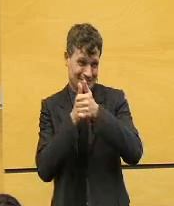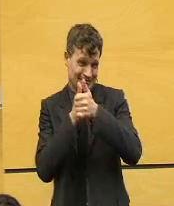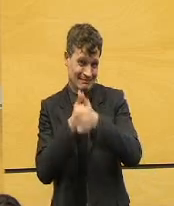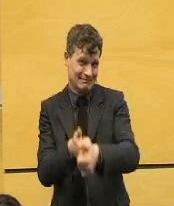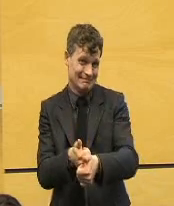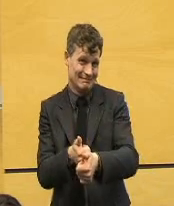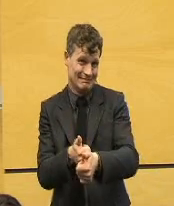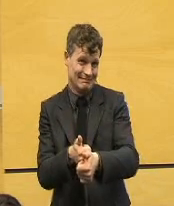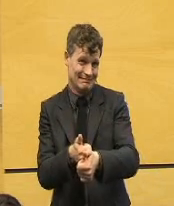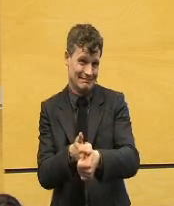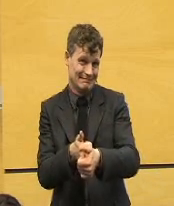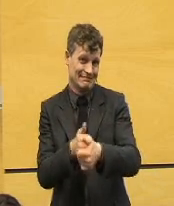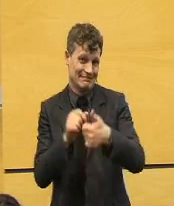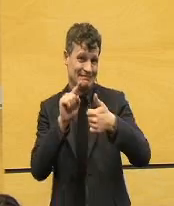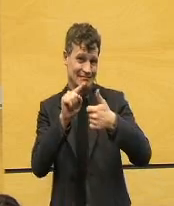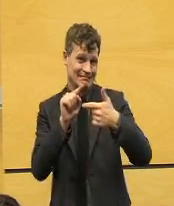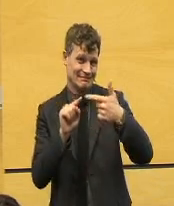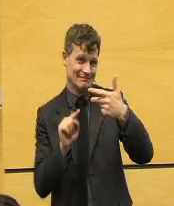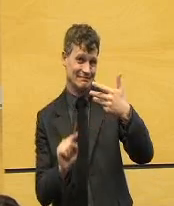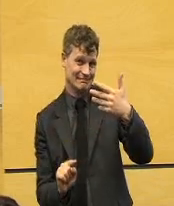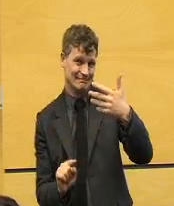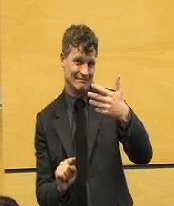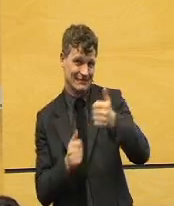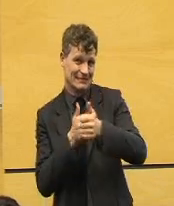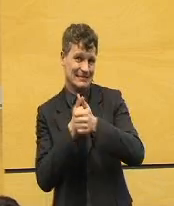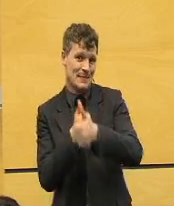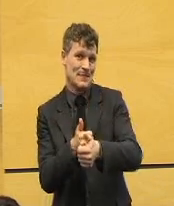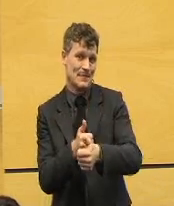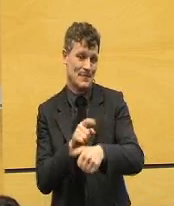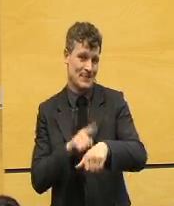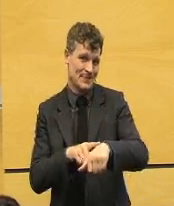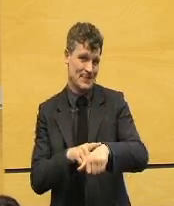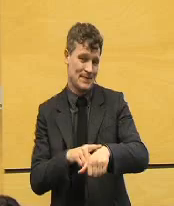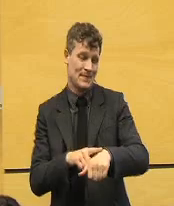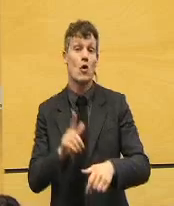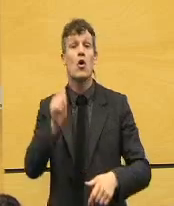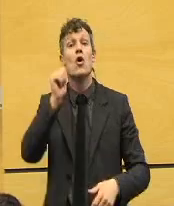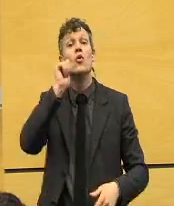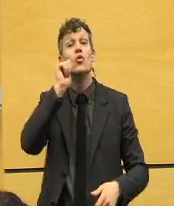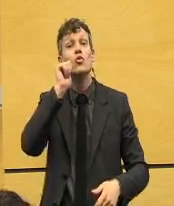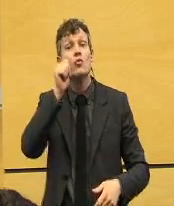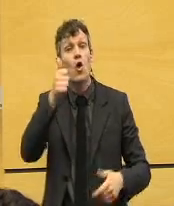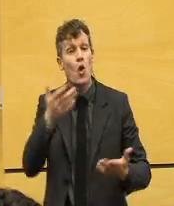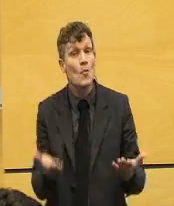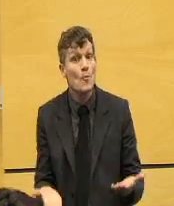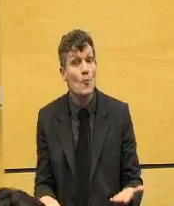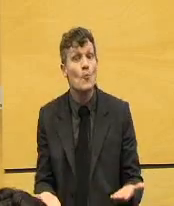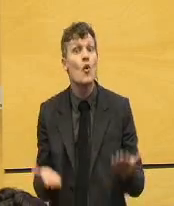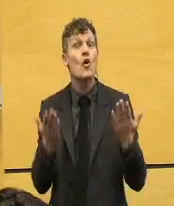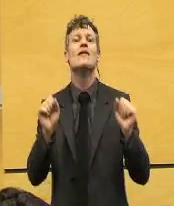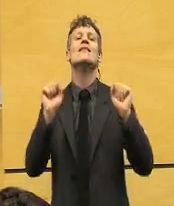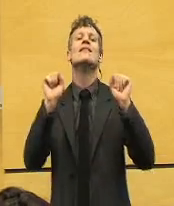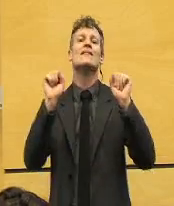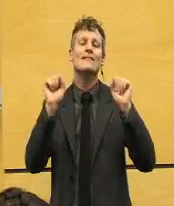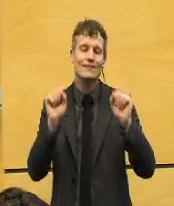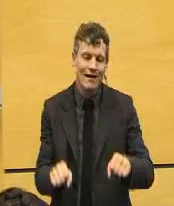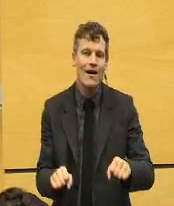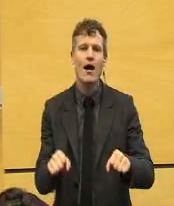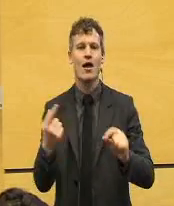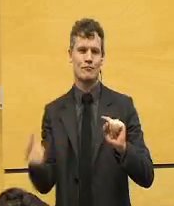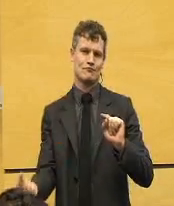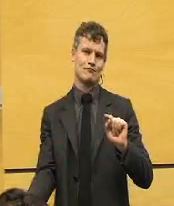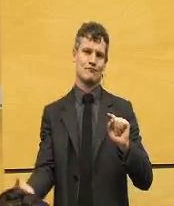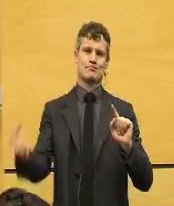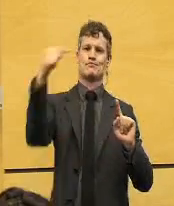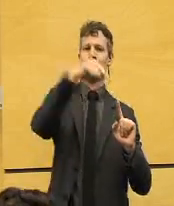certain time constraints, but tomorrow morning you'll have an opportunity to complete any